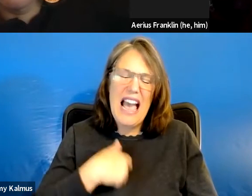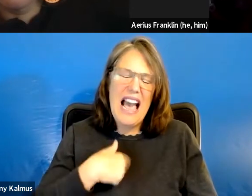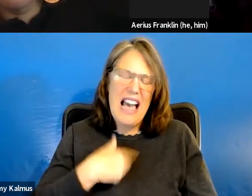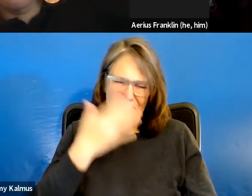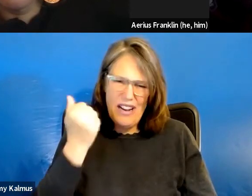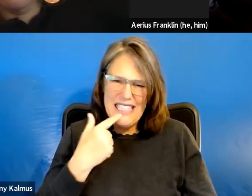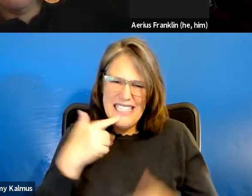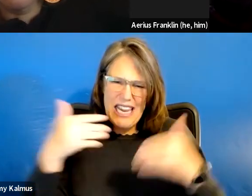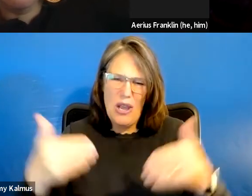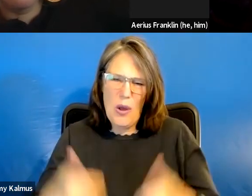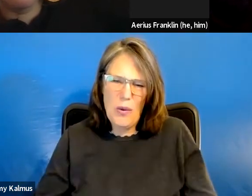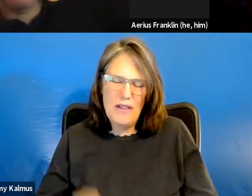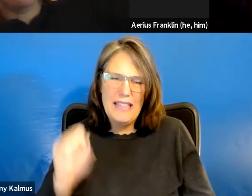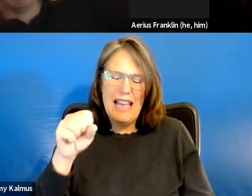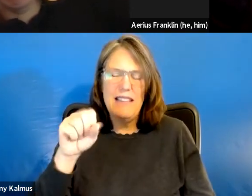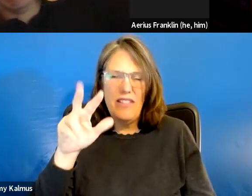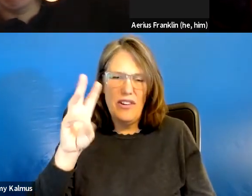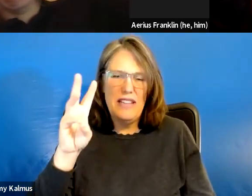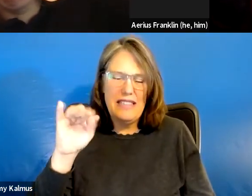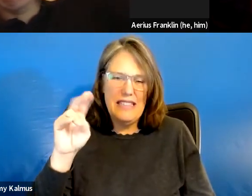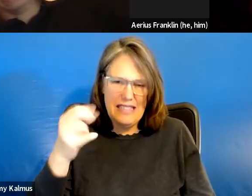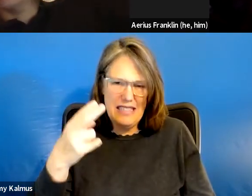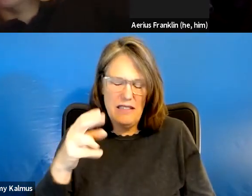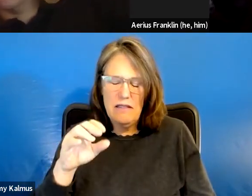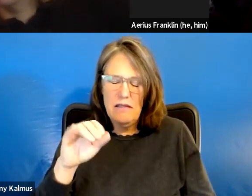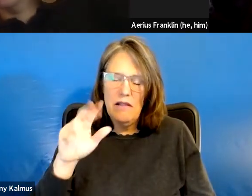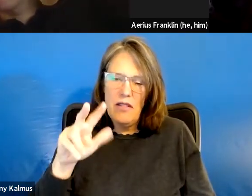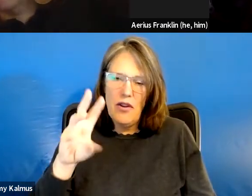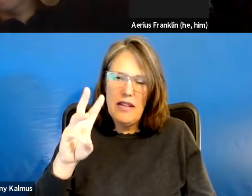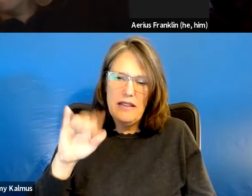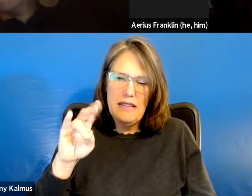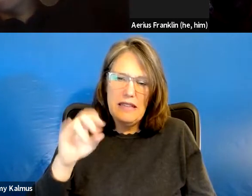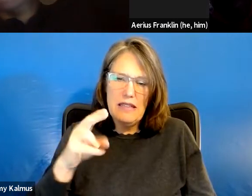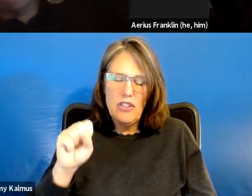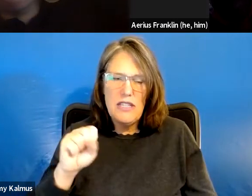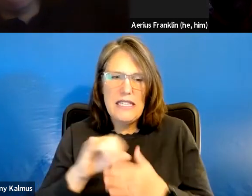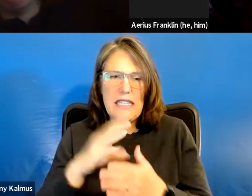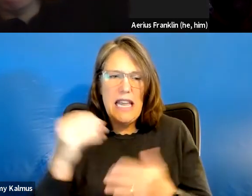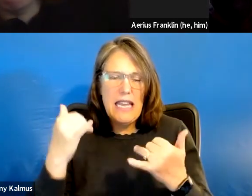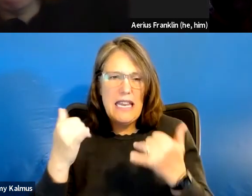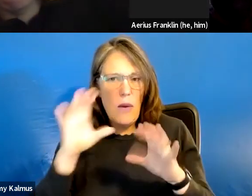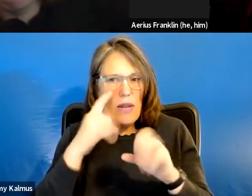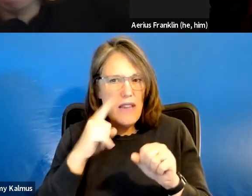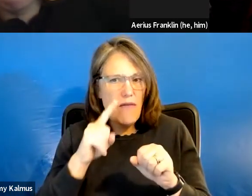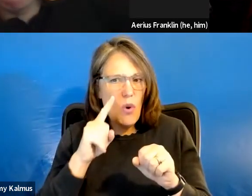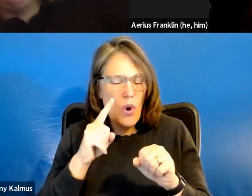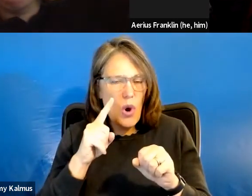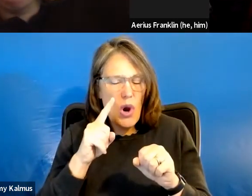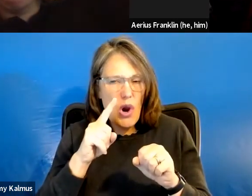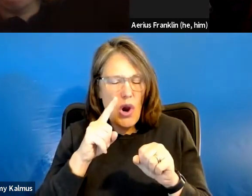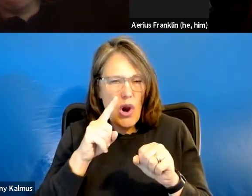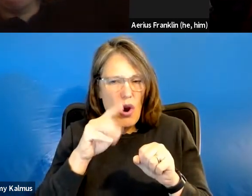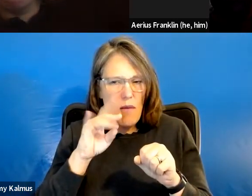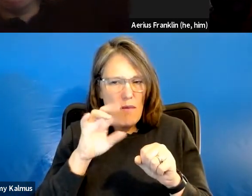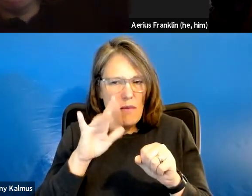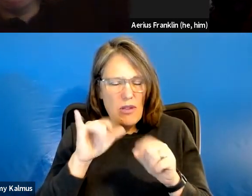go. Yes, what is 36 inches? And for folks playing along and looking for a mystery word, we have another letter,